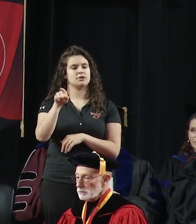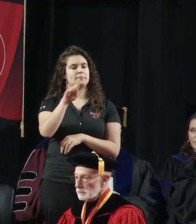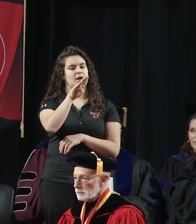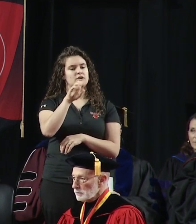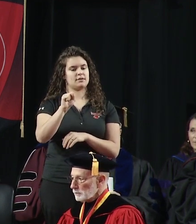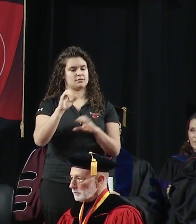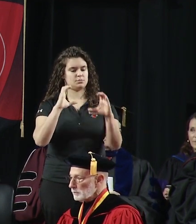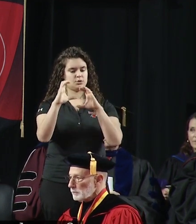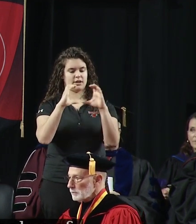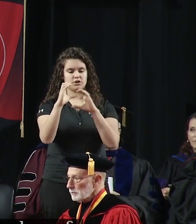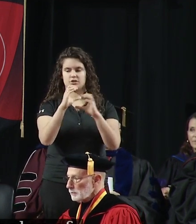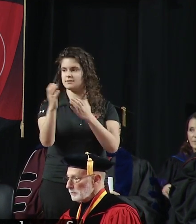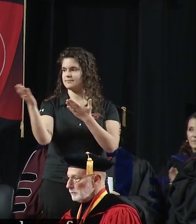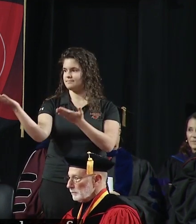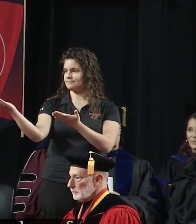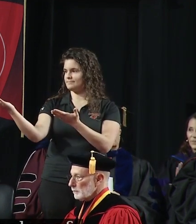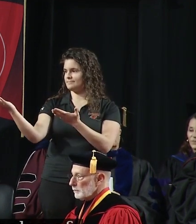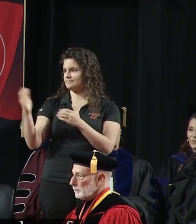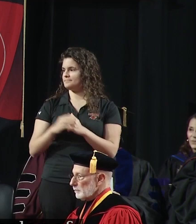Science, Communication.